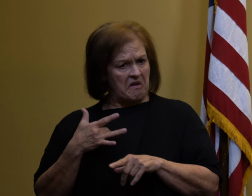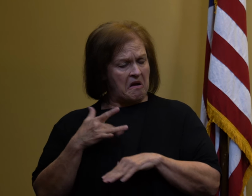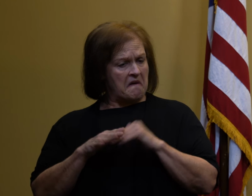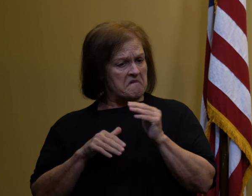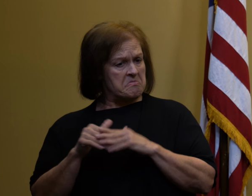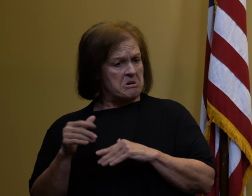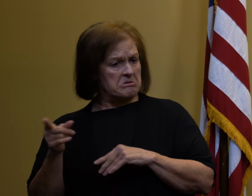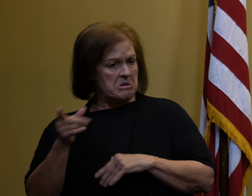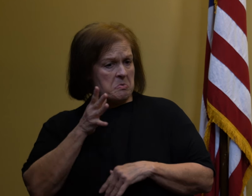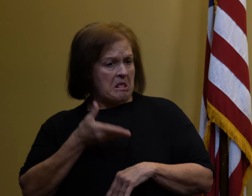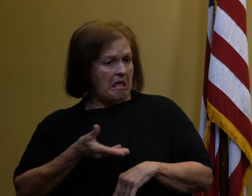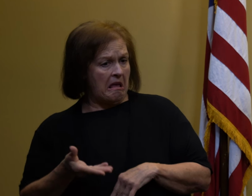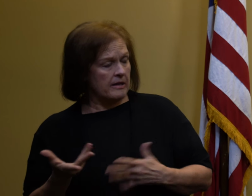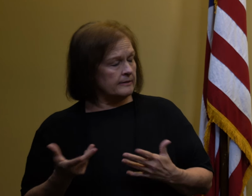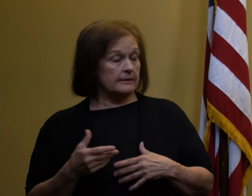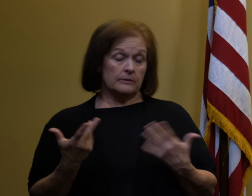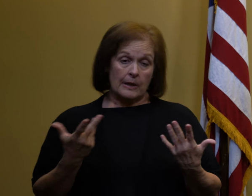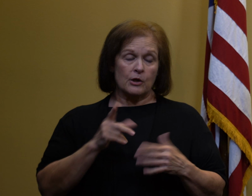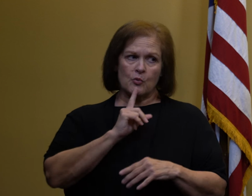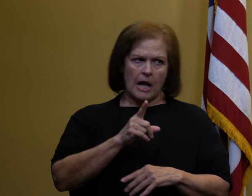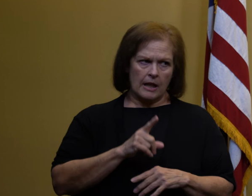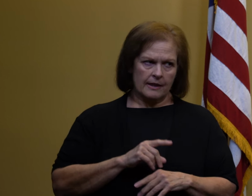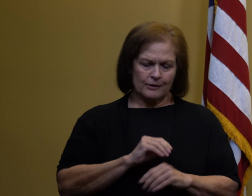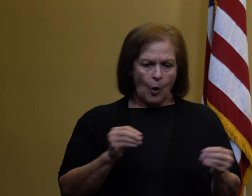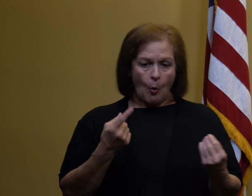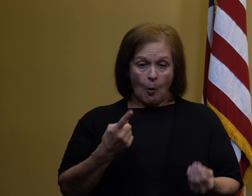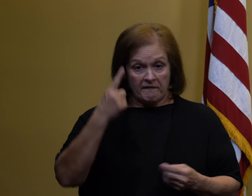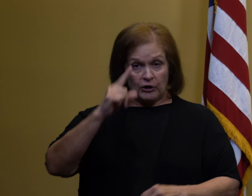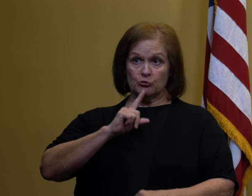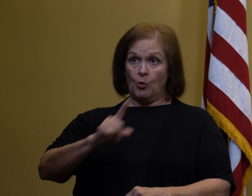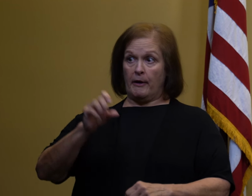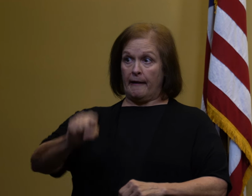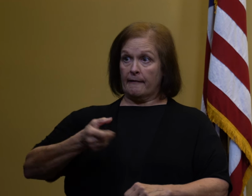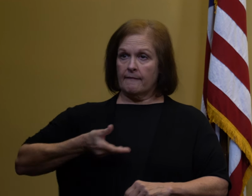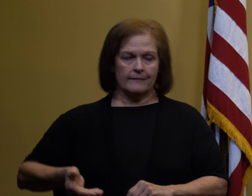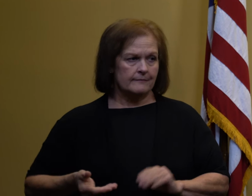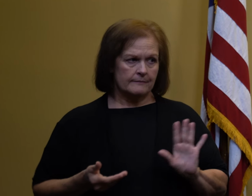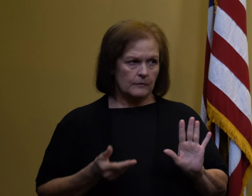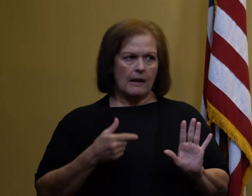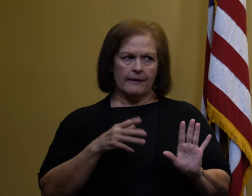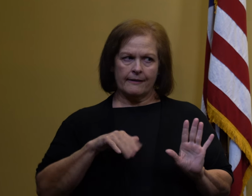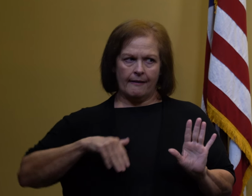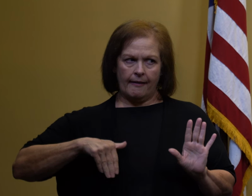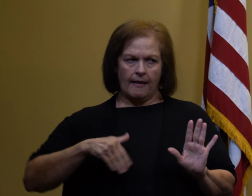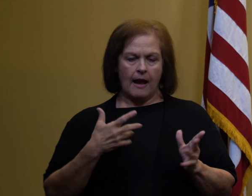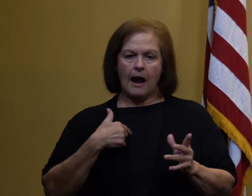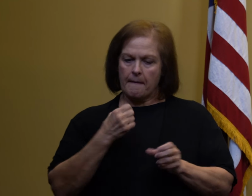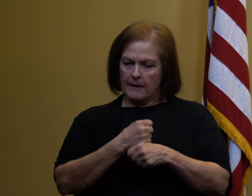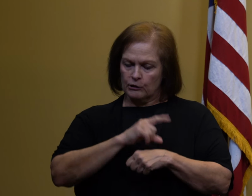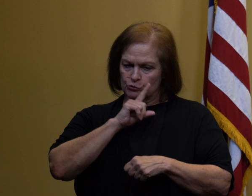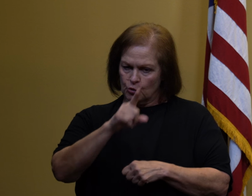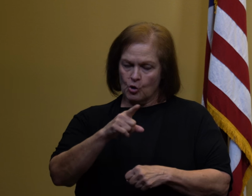that? What I will say is that there's no shoe-in for anyone, and that I have made sure that I'm conducting a